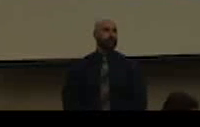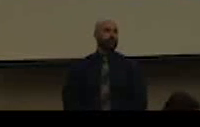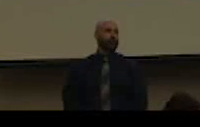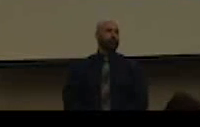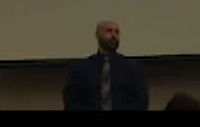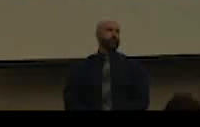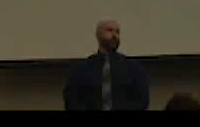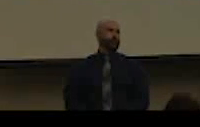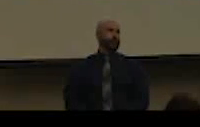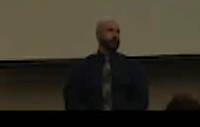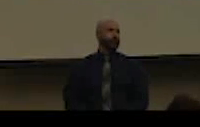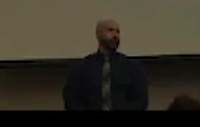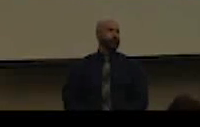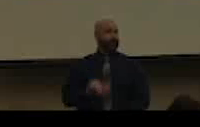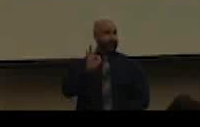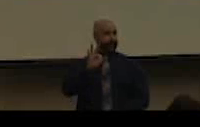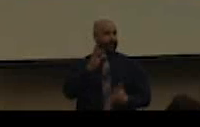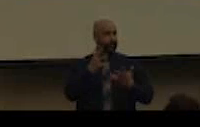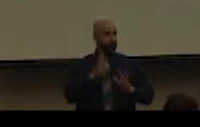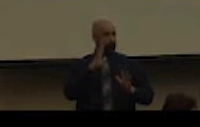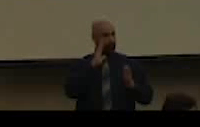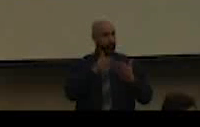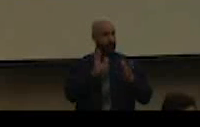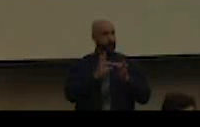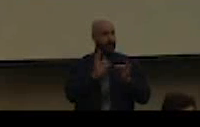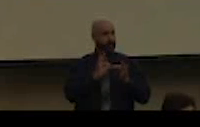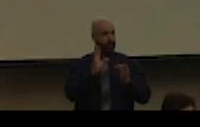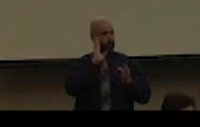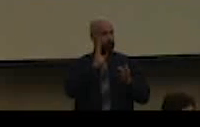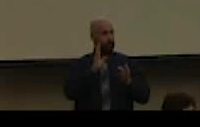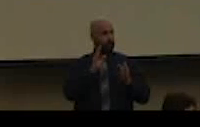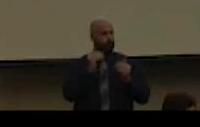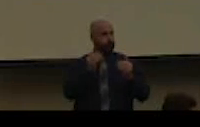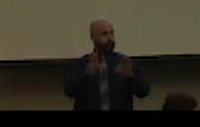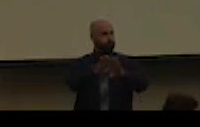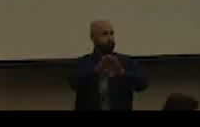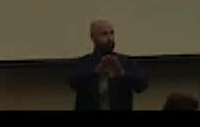If that is all for public comment, we will move close public comment.